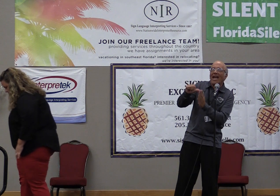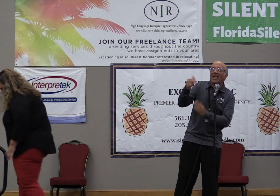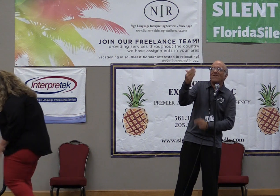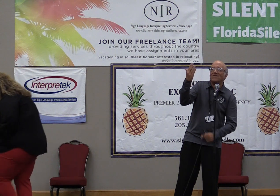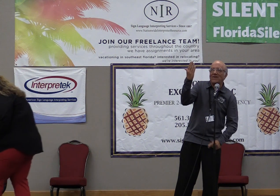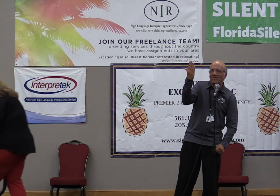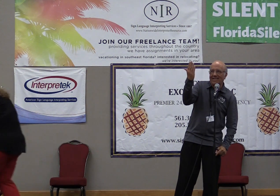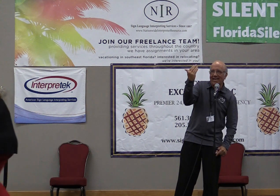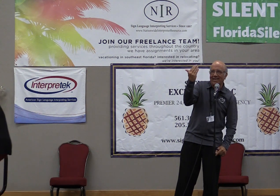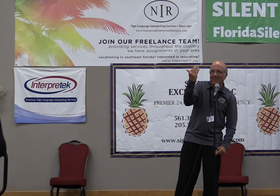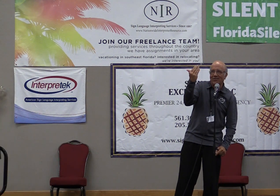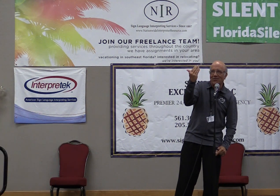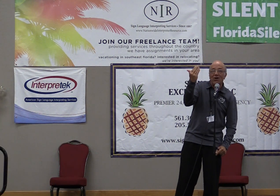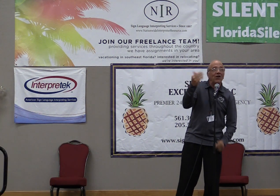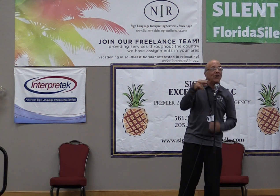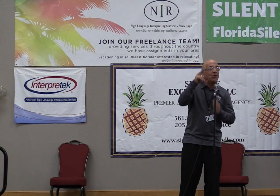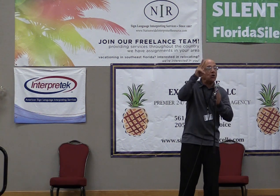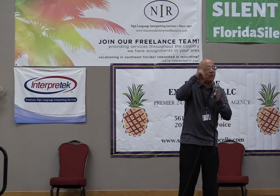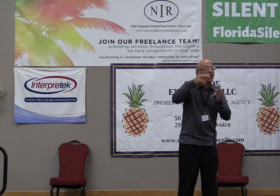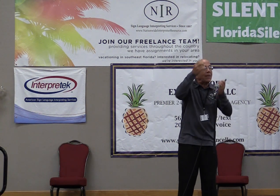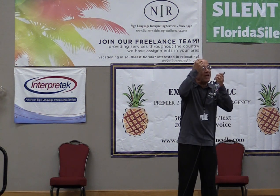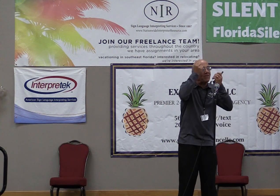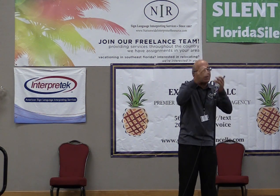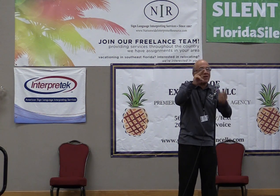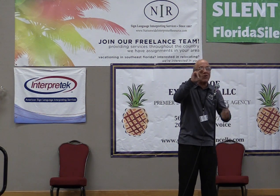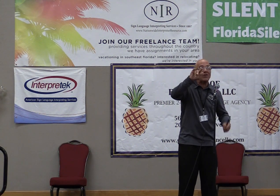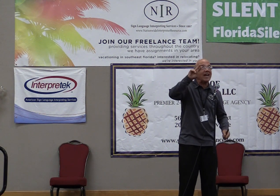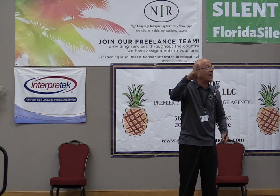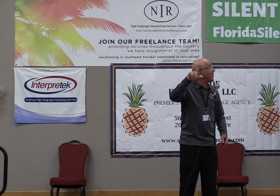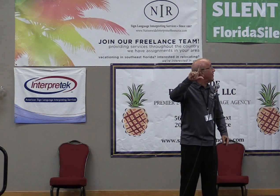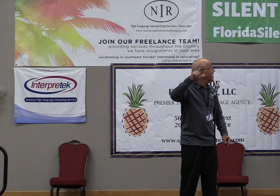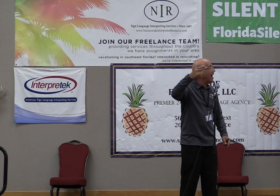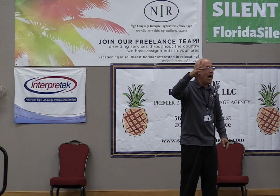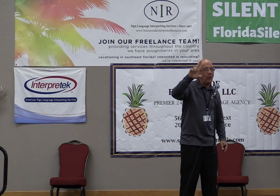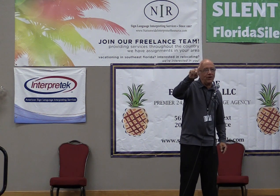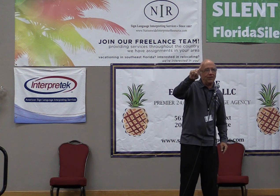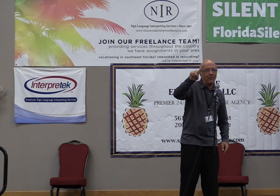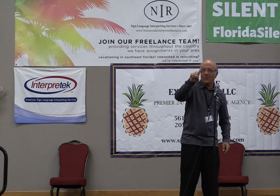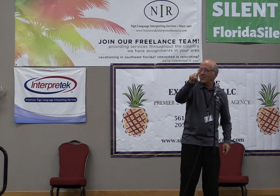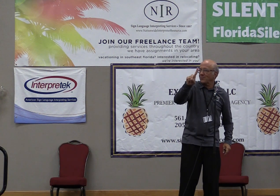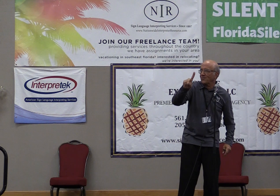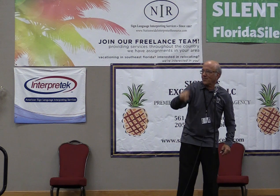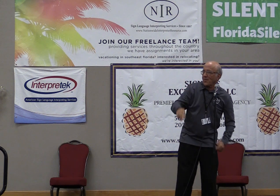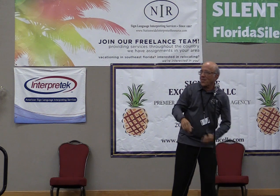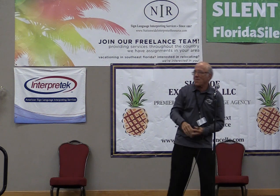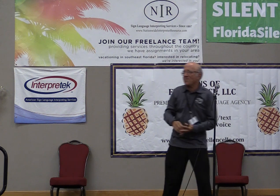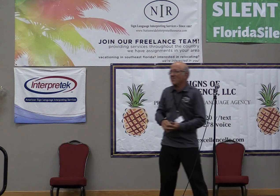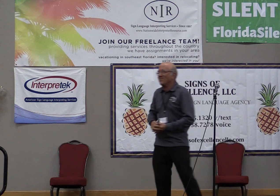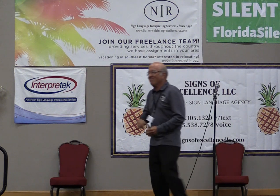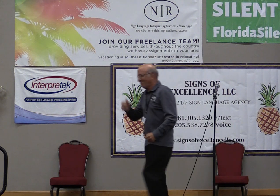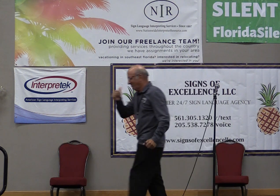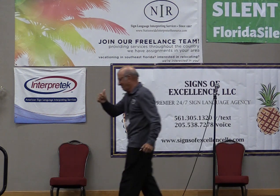On page 15, we read the Miss Becca Howard.